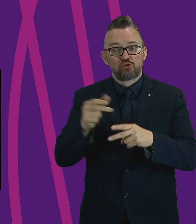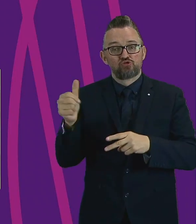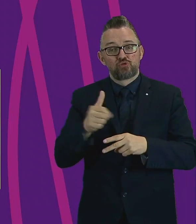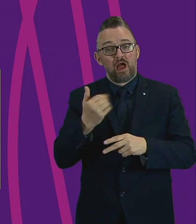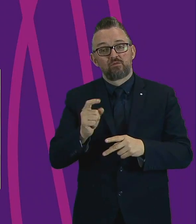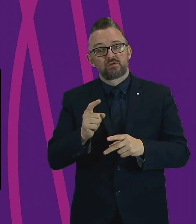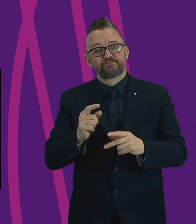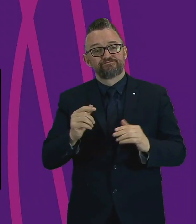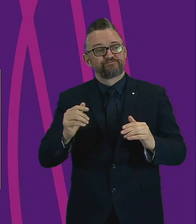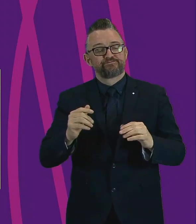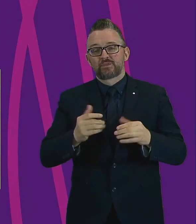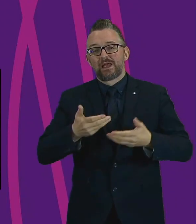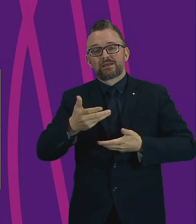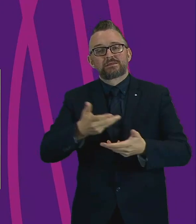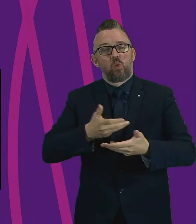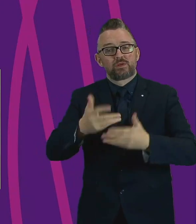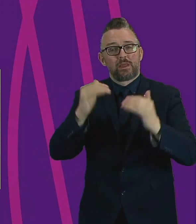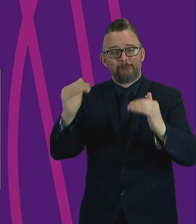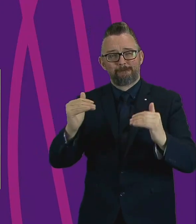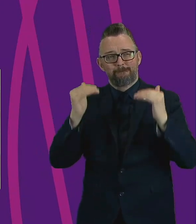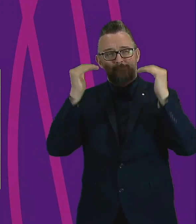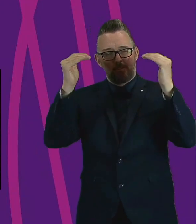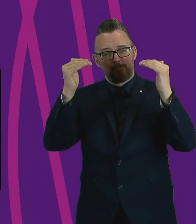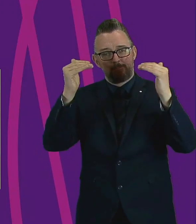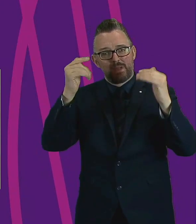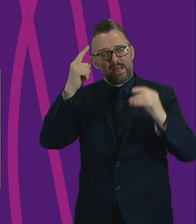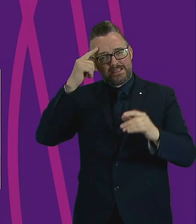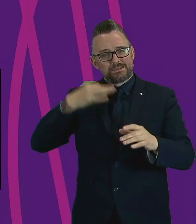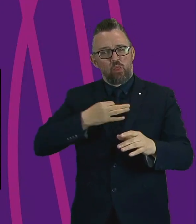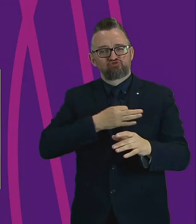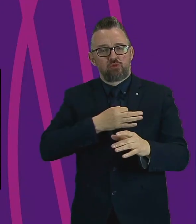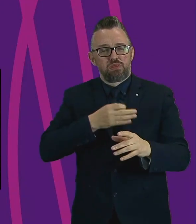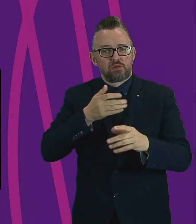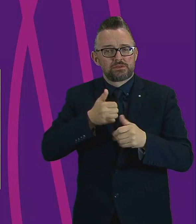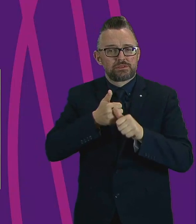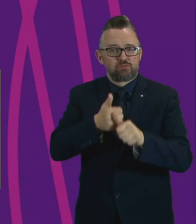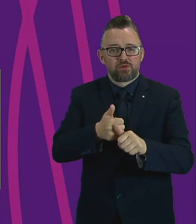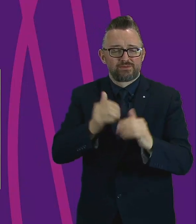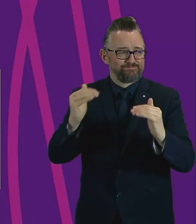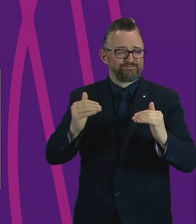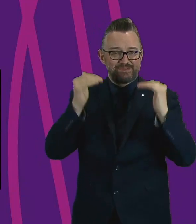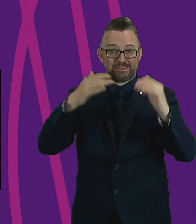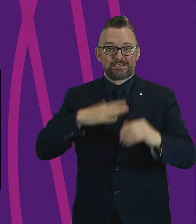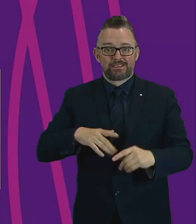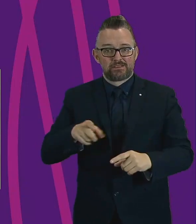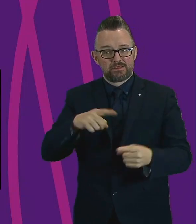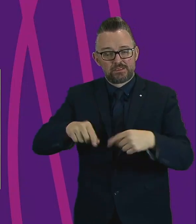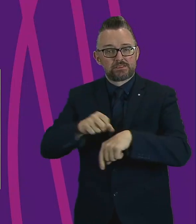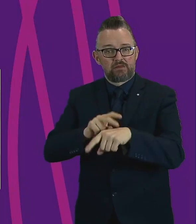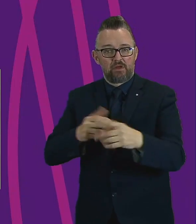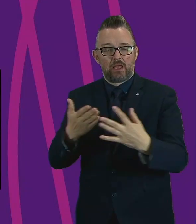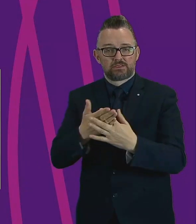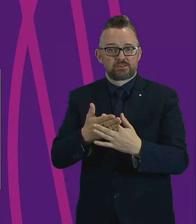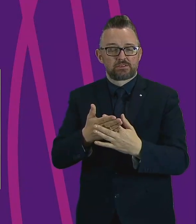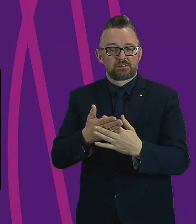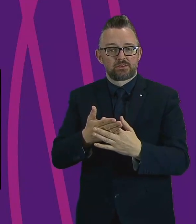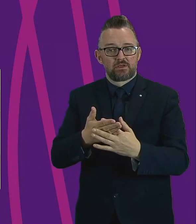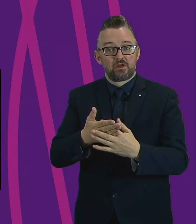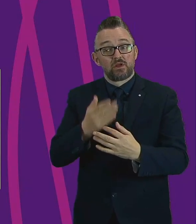high-quality counselling and psychological support, and I think this is a really important aspect. We already know that significant numbers of our